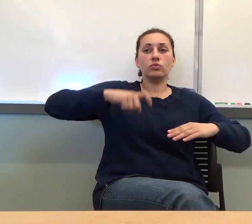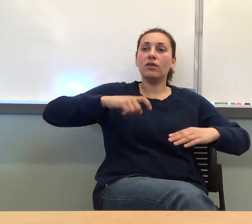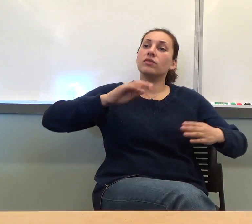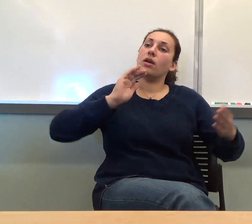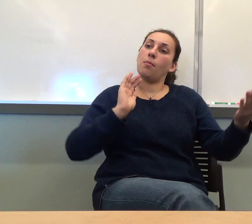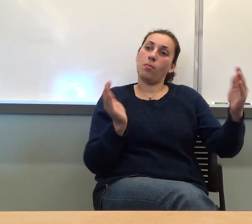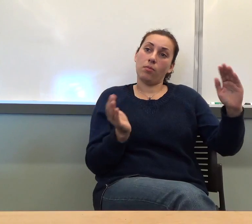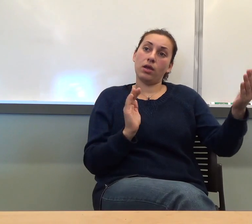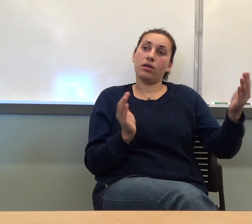height.